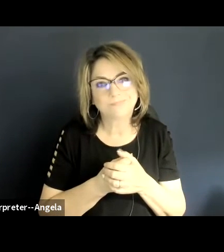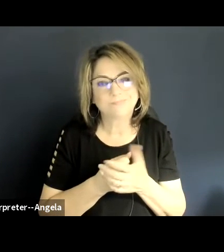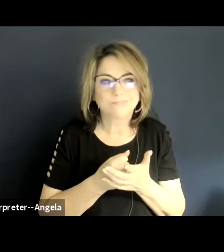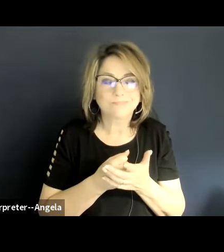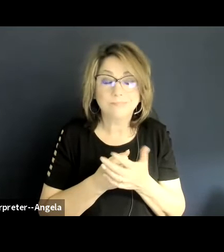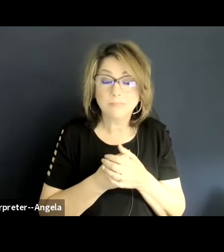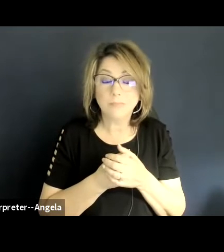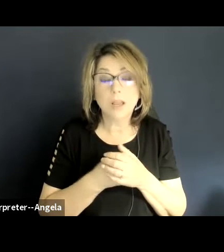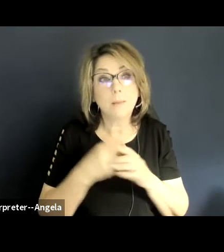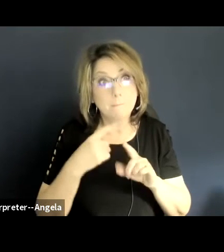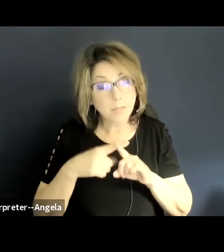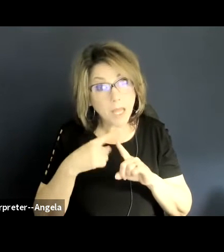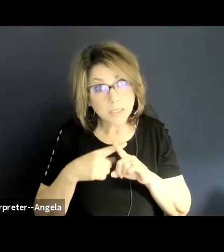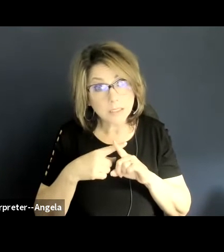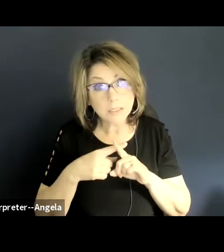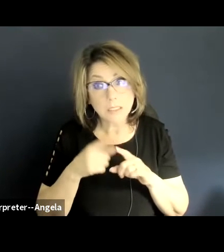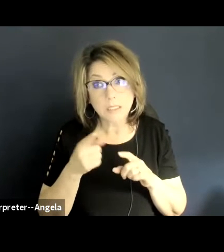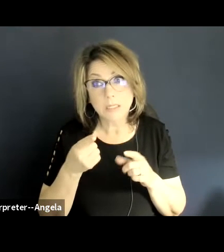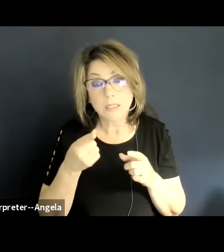and plus with them being,